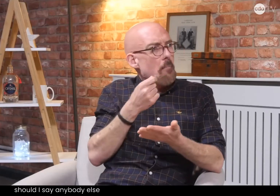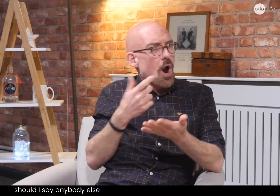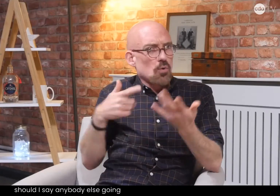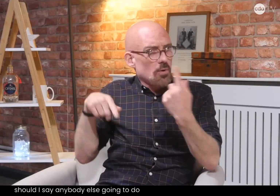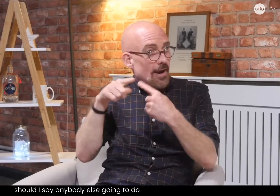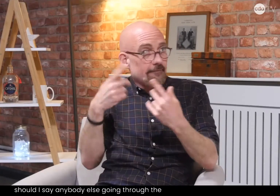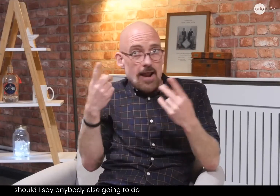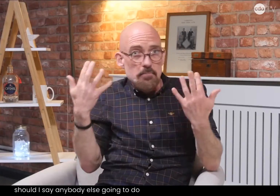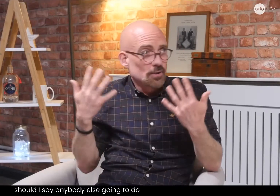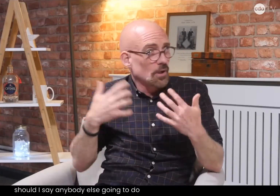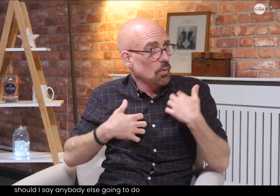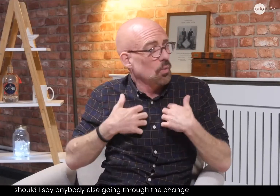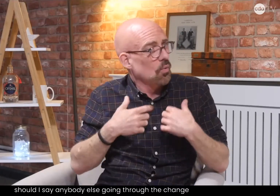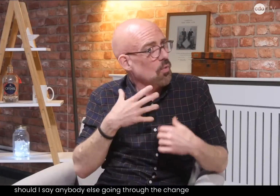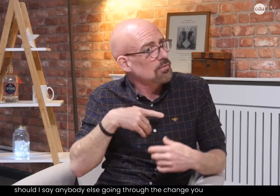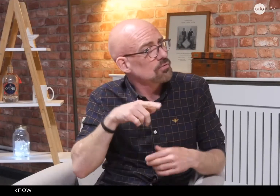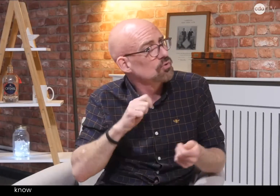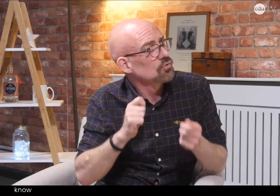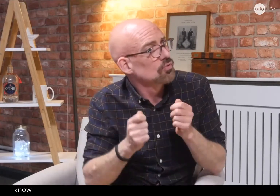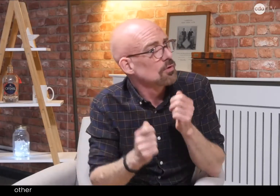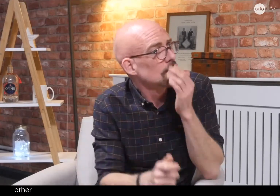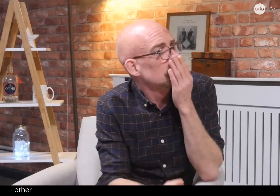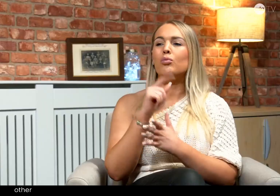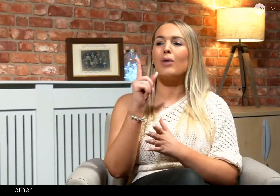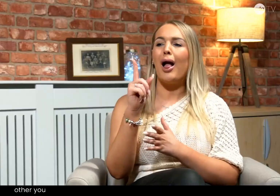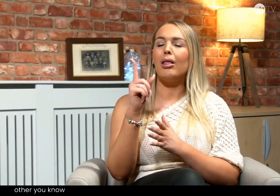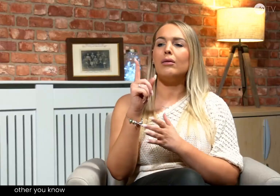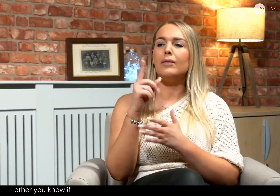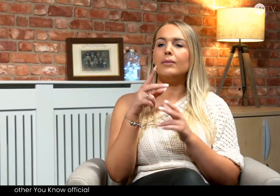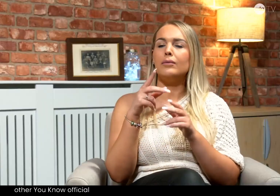You know, are there, you know, official hormones that you have to take? Or